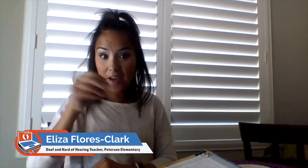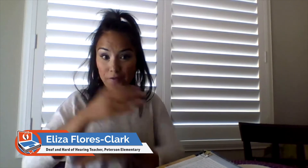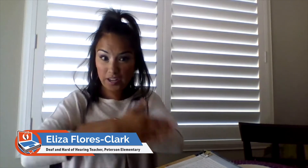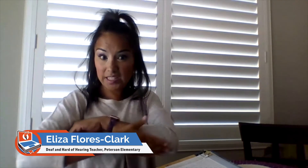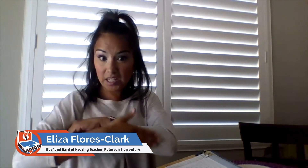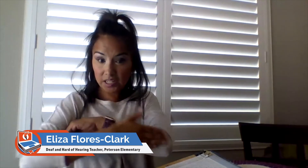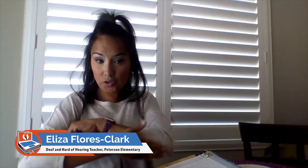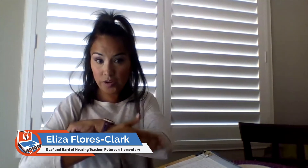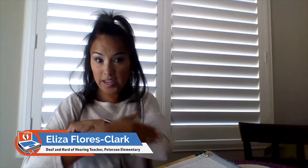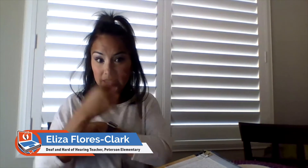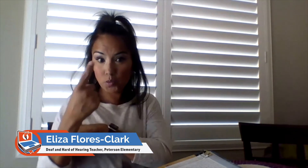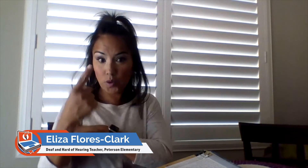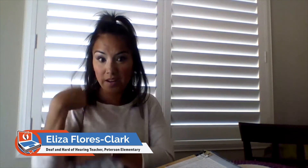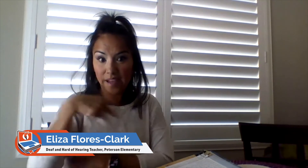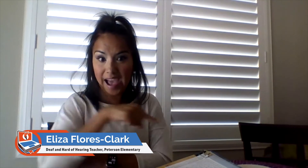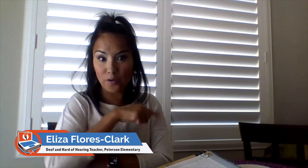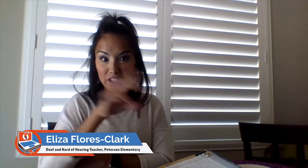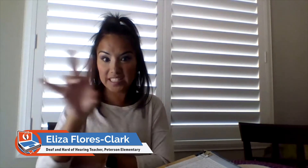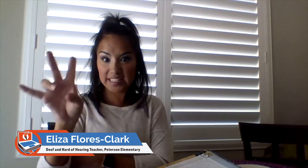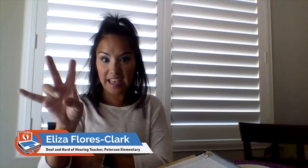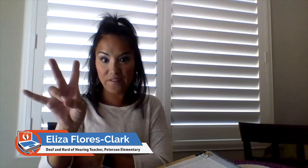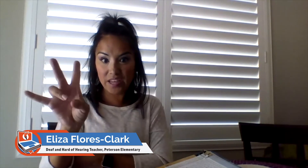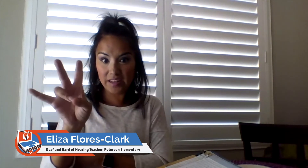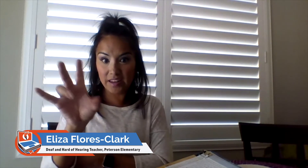Africa is a country, and it's one of our